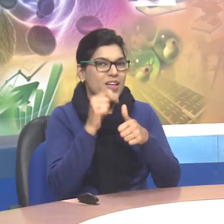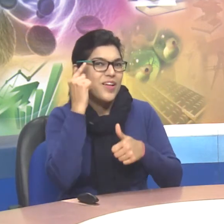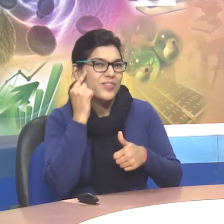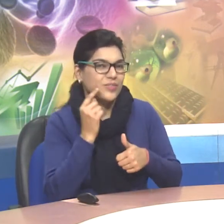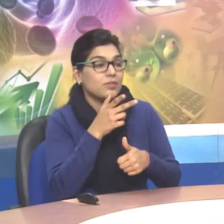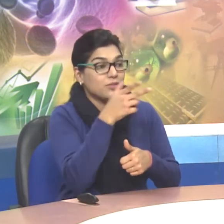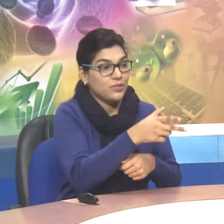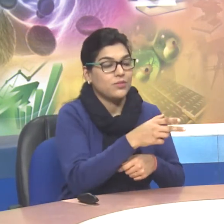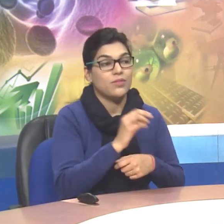grandfather has come to.